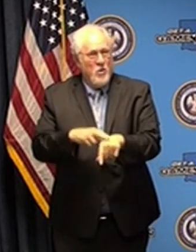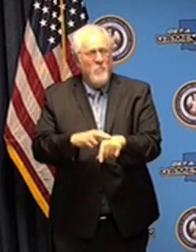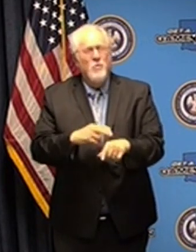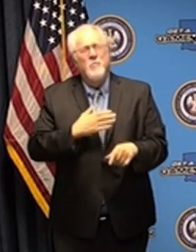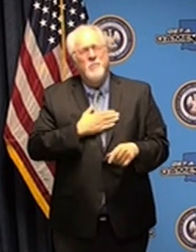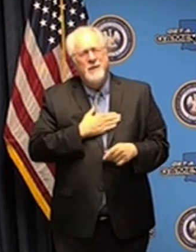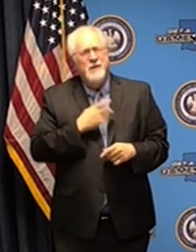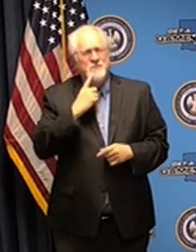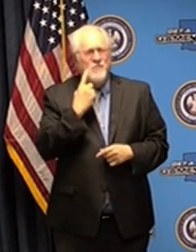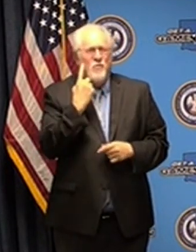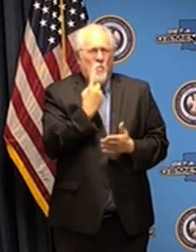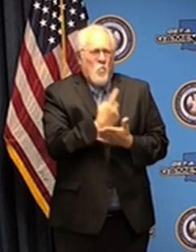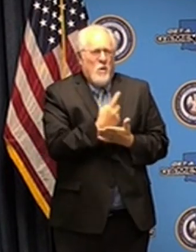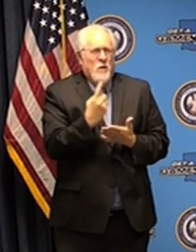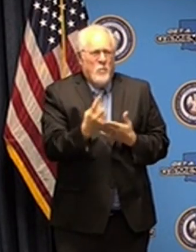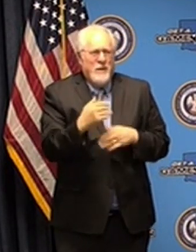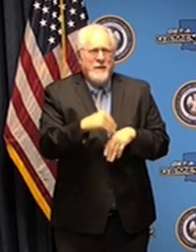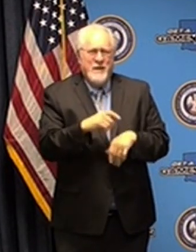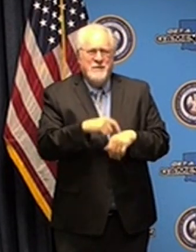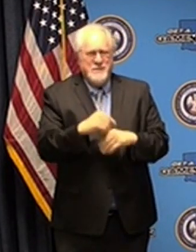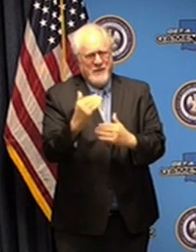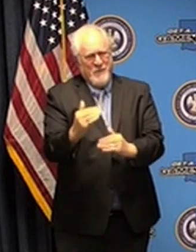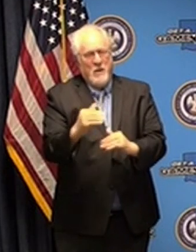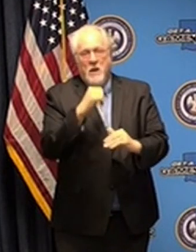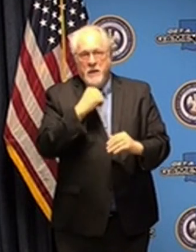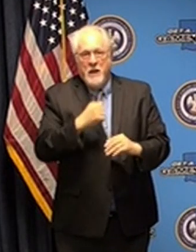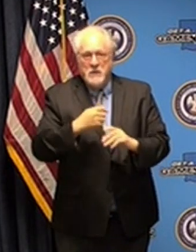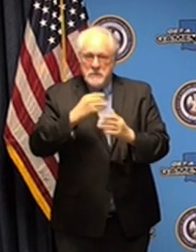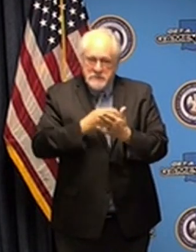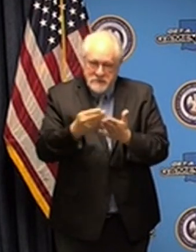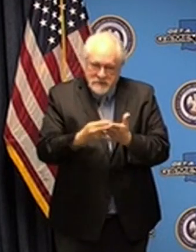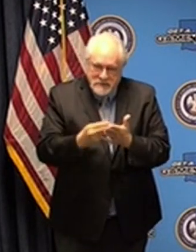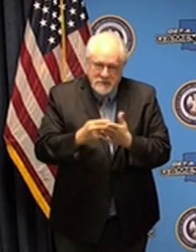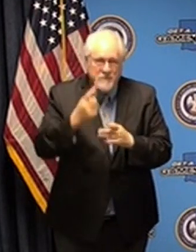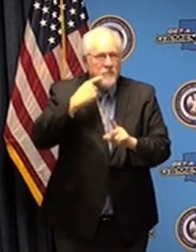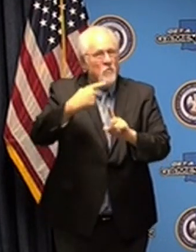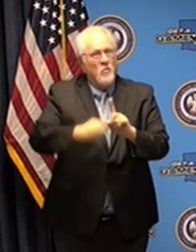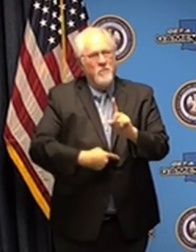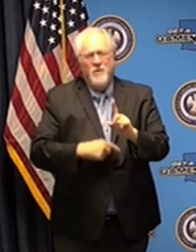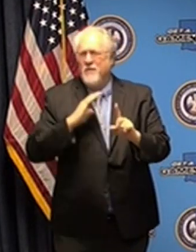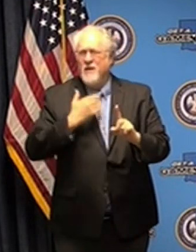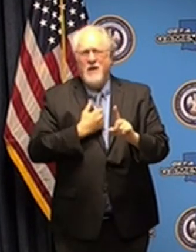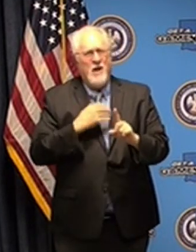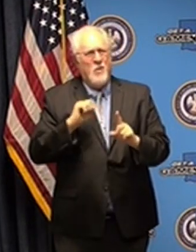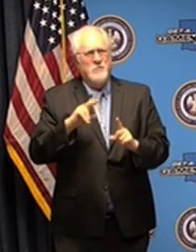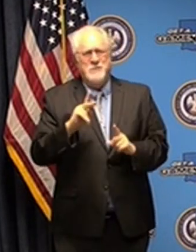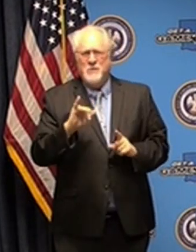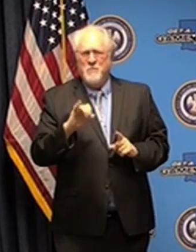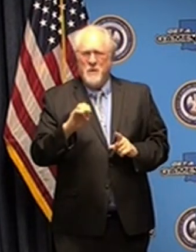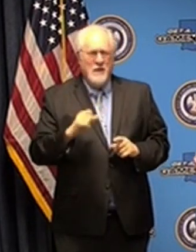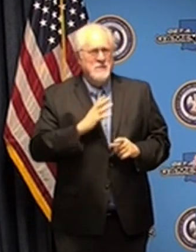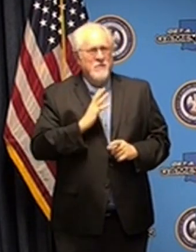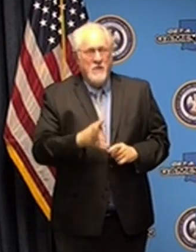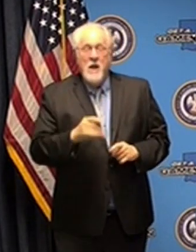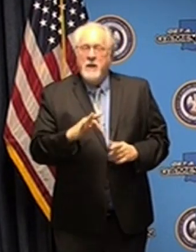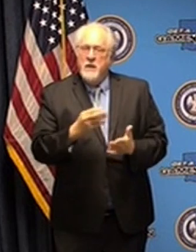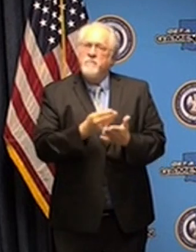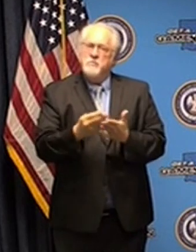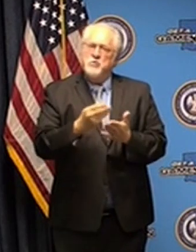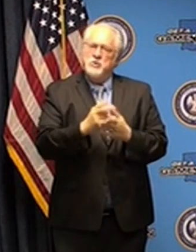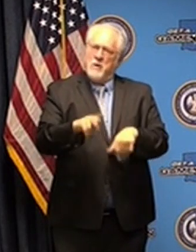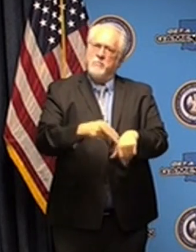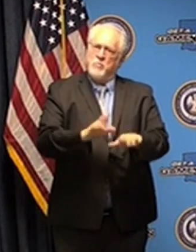but please for only 1 week at a time, not for a month at a time. Our supply chain is going to be fine so long as we